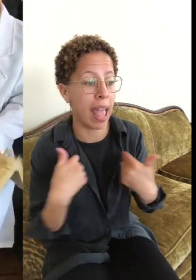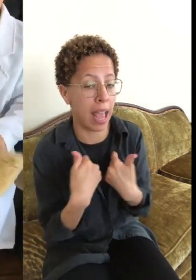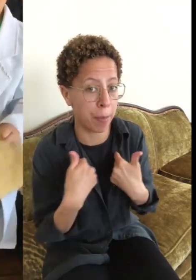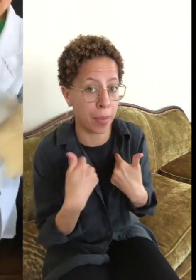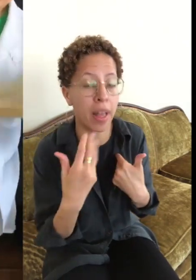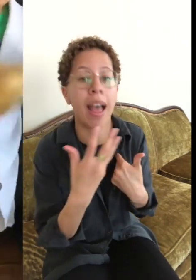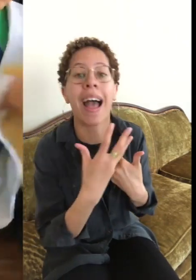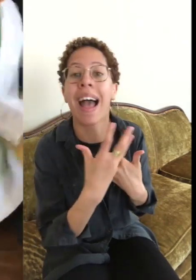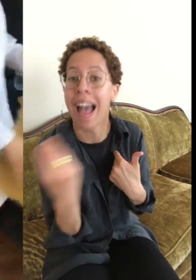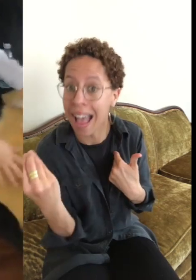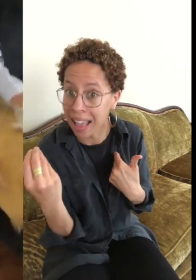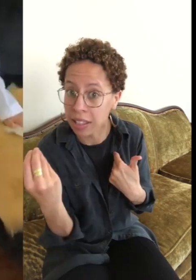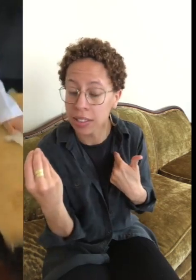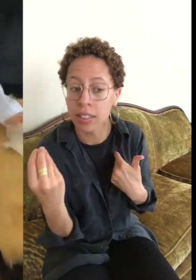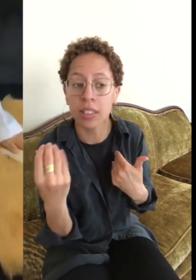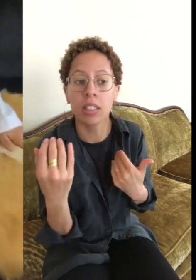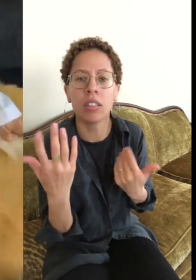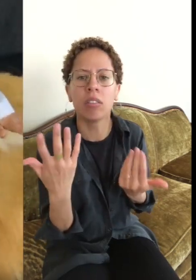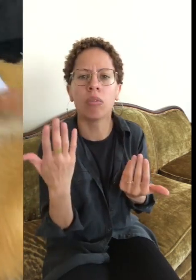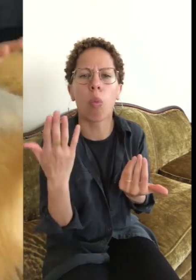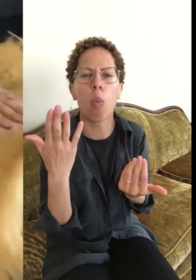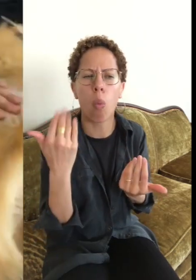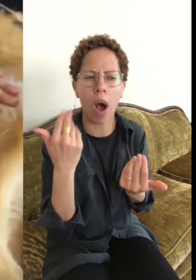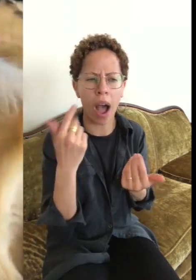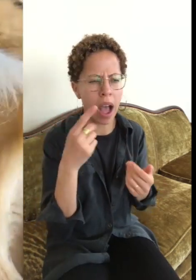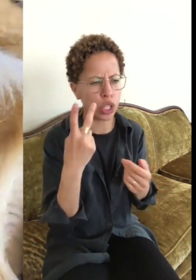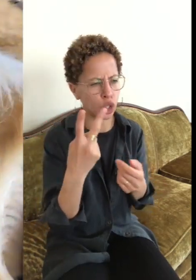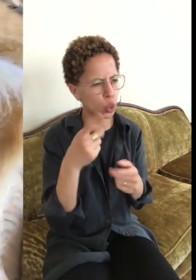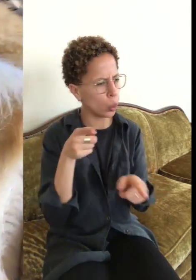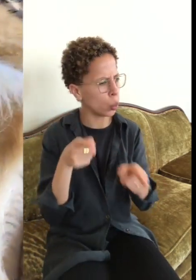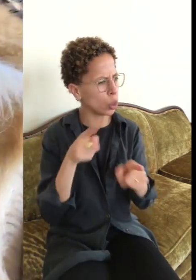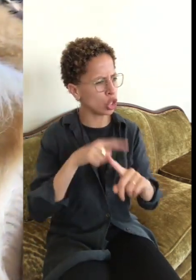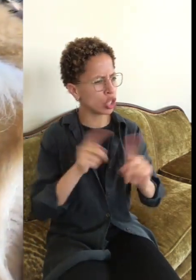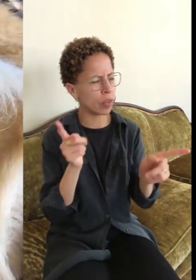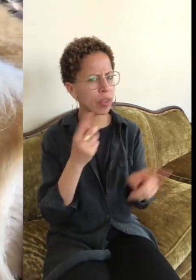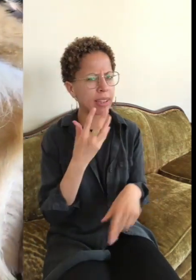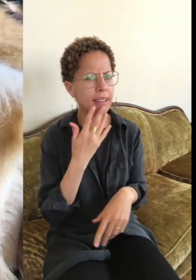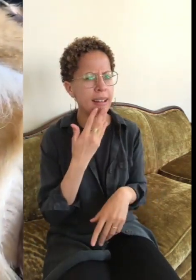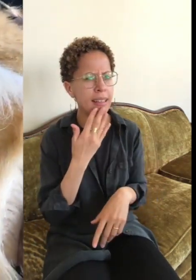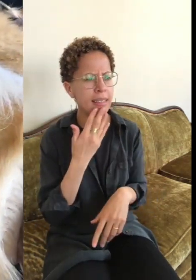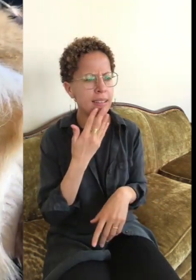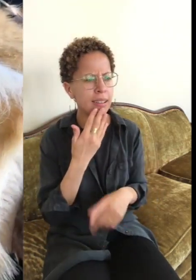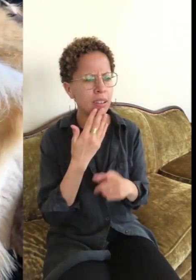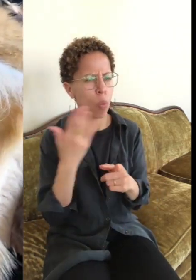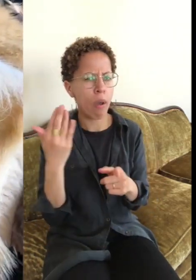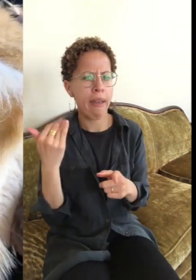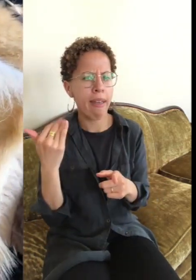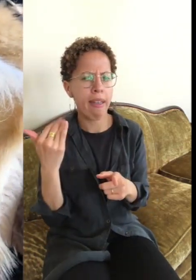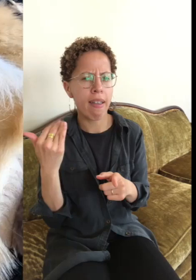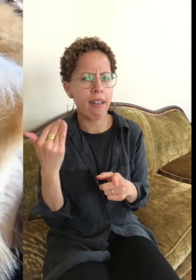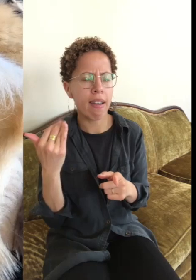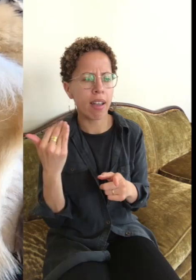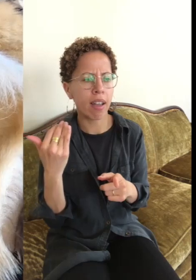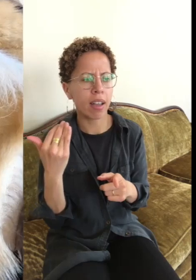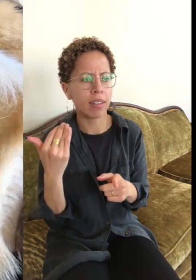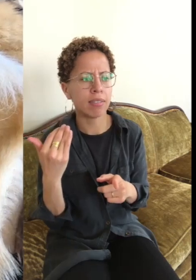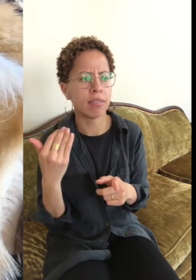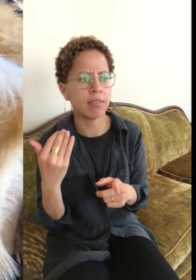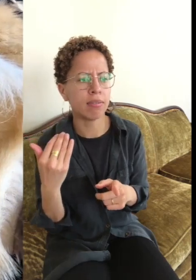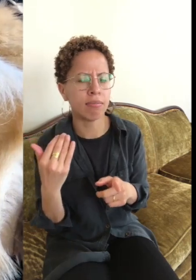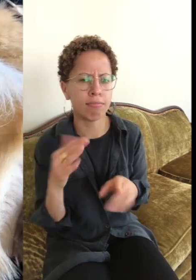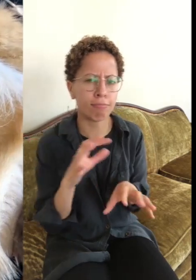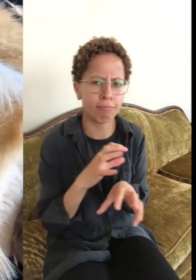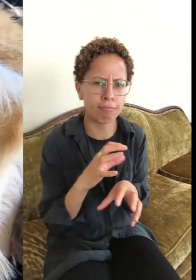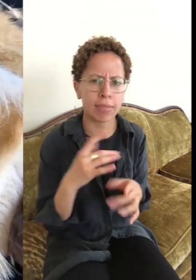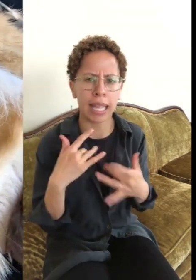why there is a difference in color. We've got two pieces of fur here, two different colors, but they're from the same type of